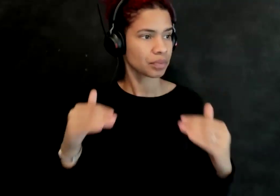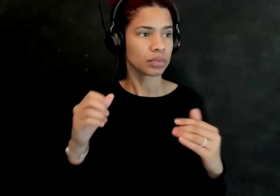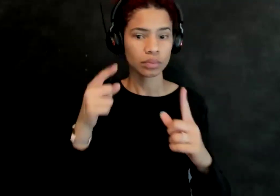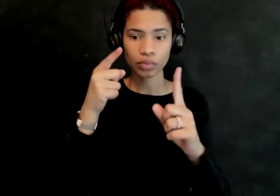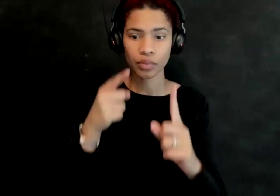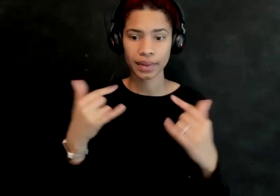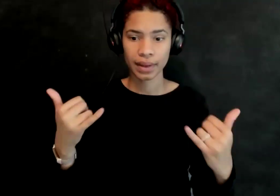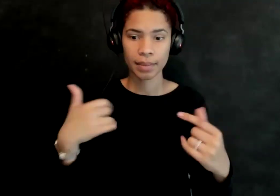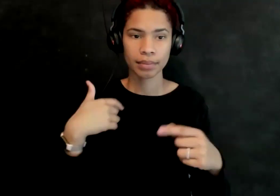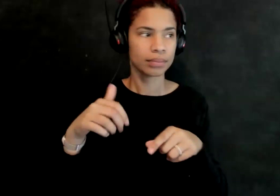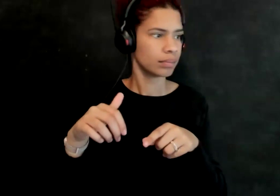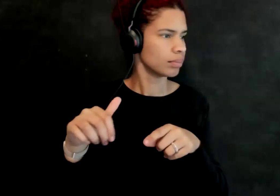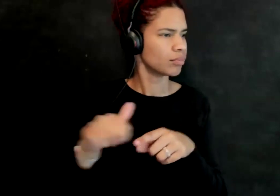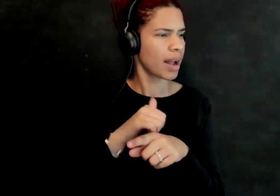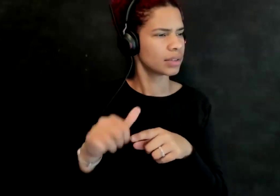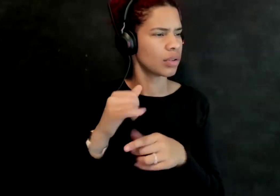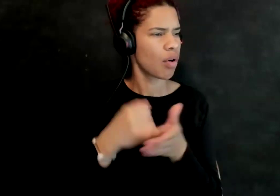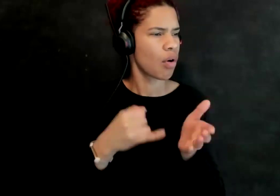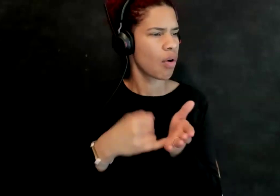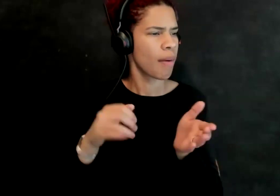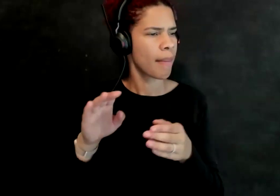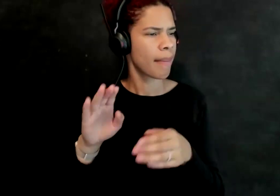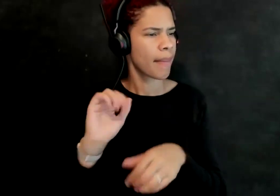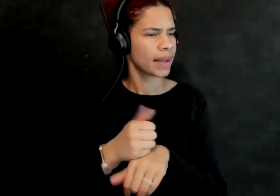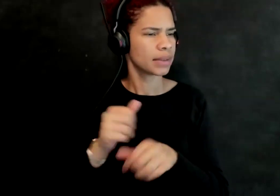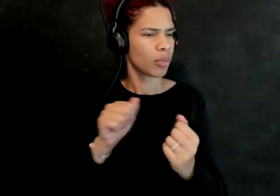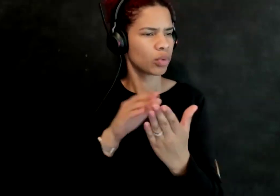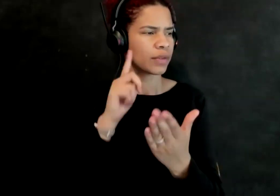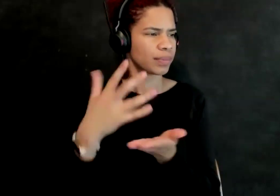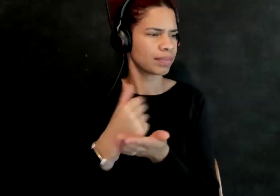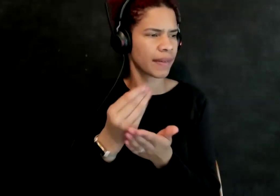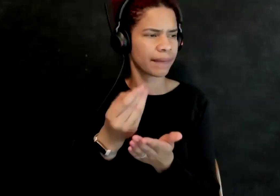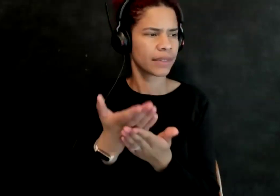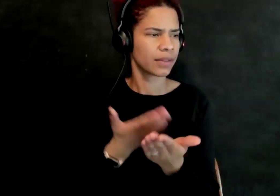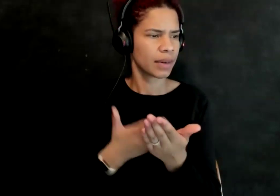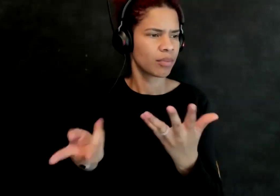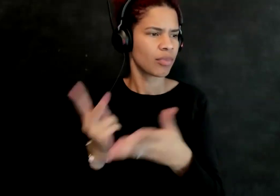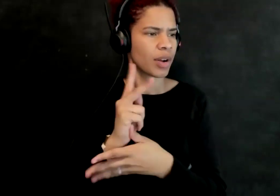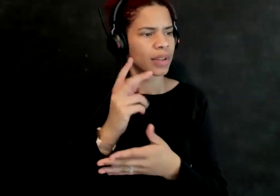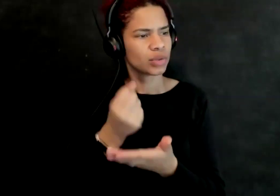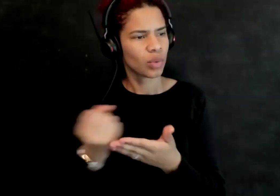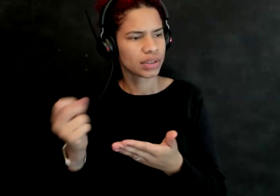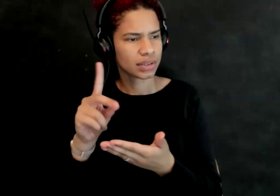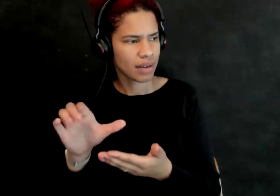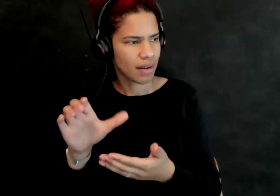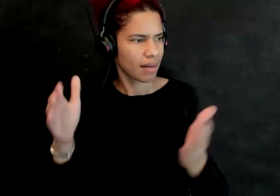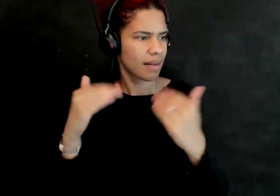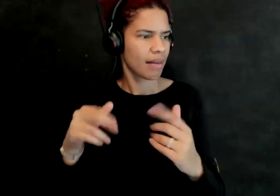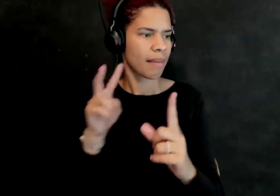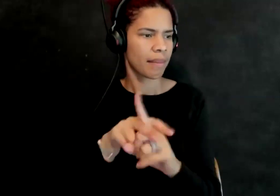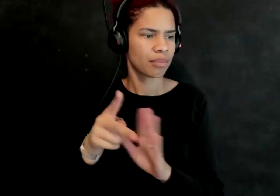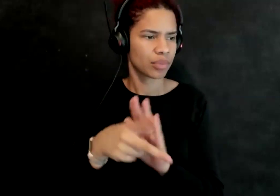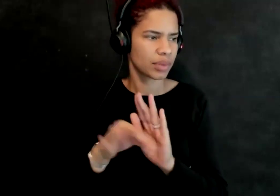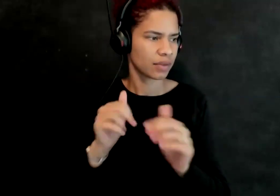be to practice an arts-based approach for gathering and verifying primary source documents, applying principles of drama, and implementing